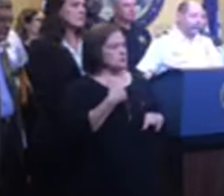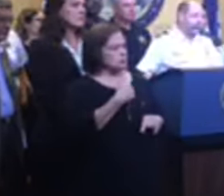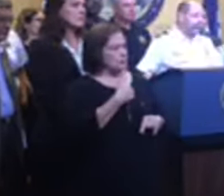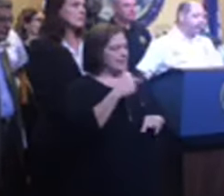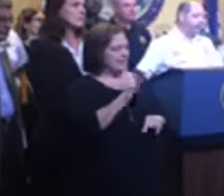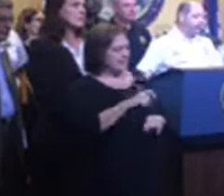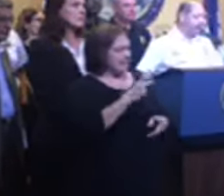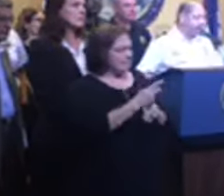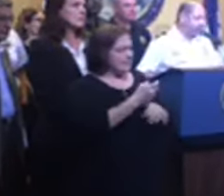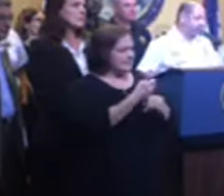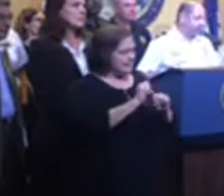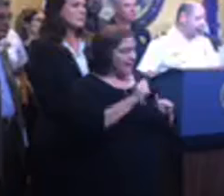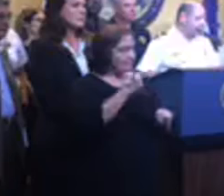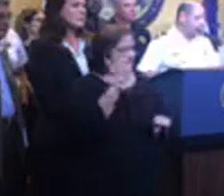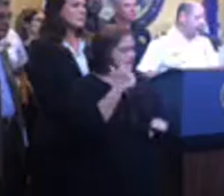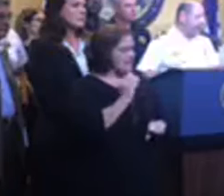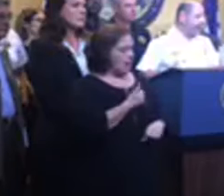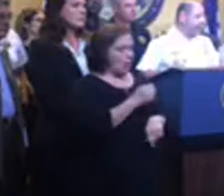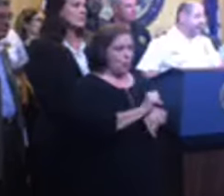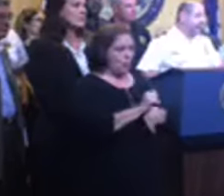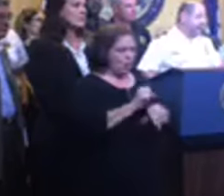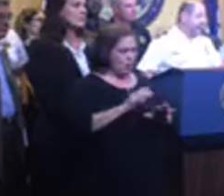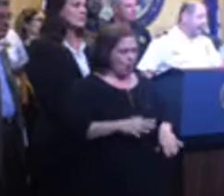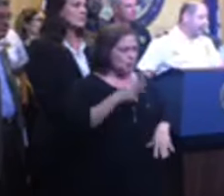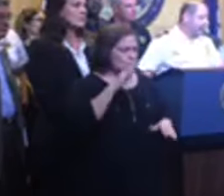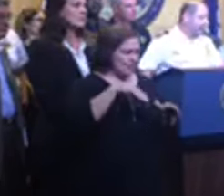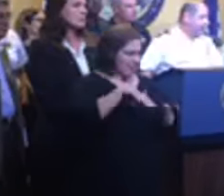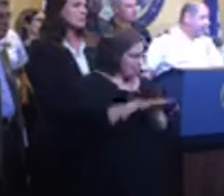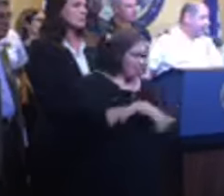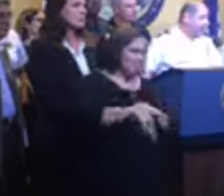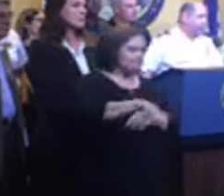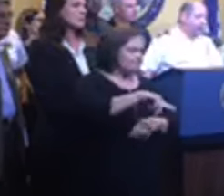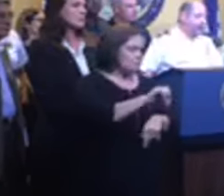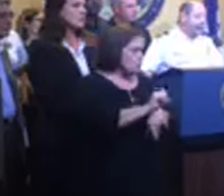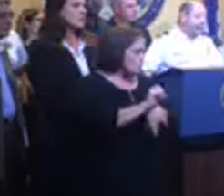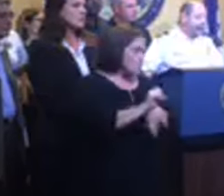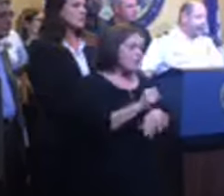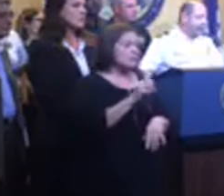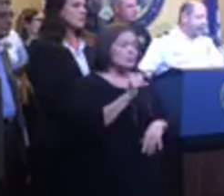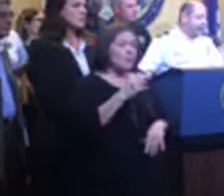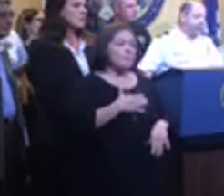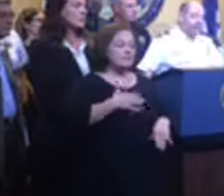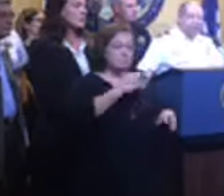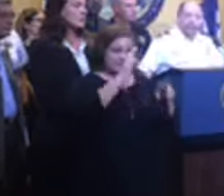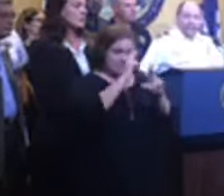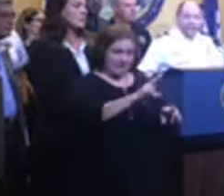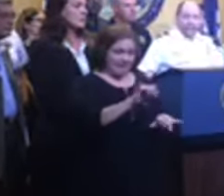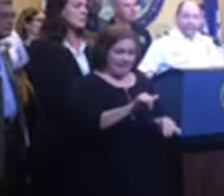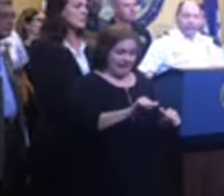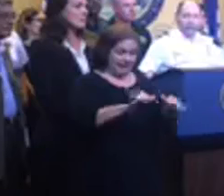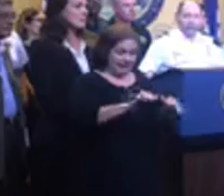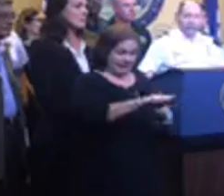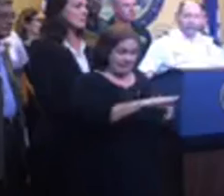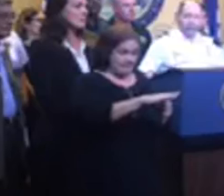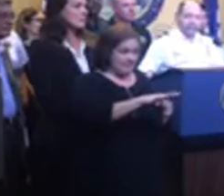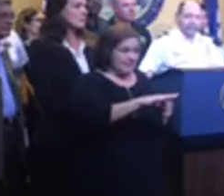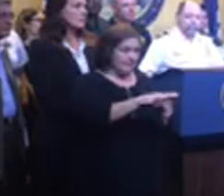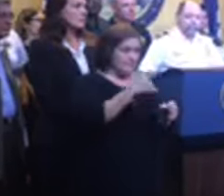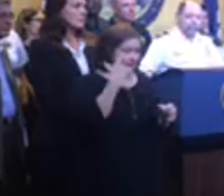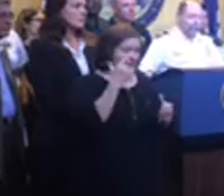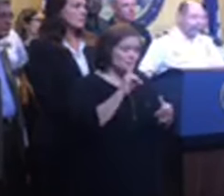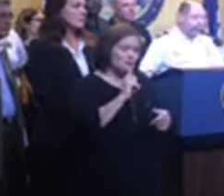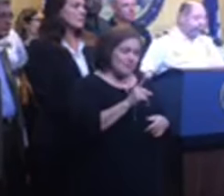again that the people around please respect what's going on there, because it's a difficult